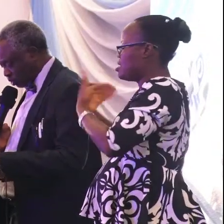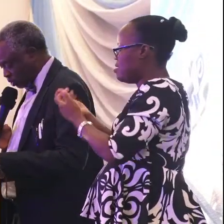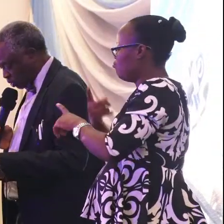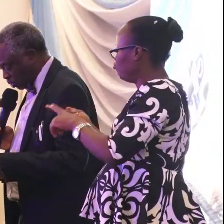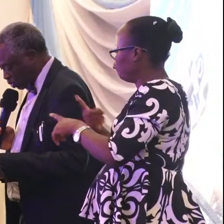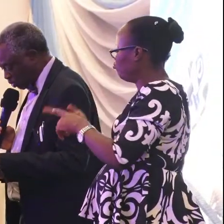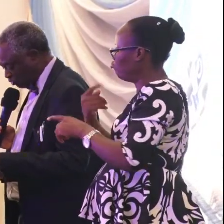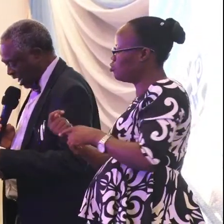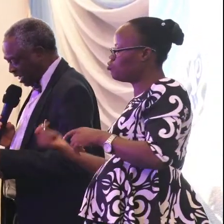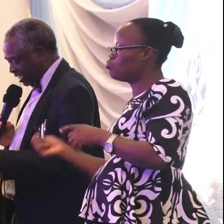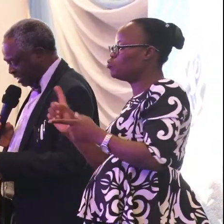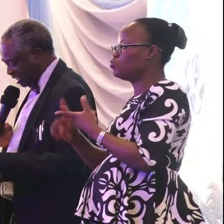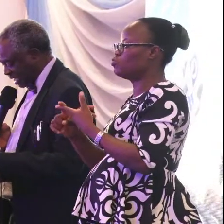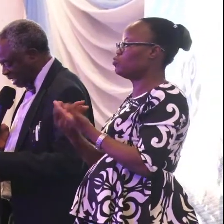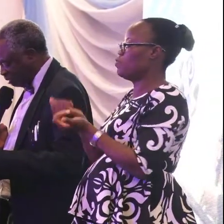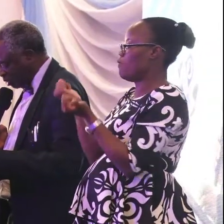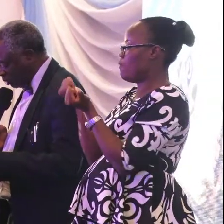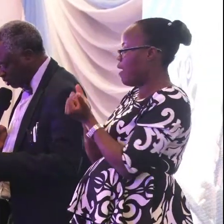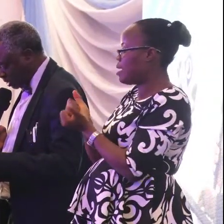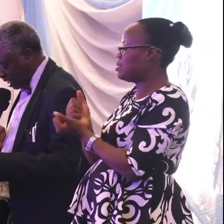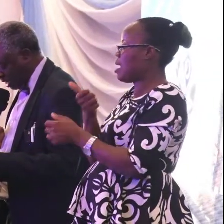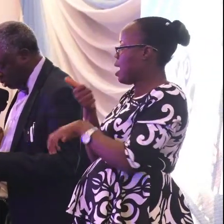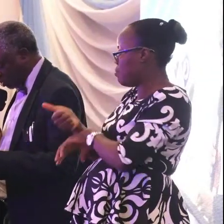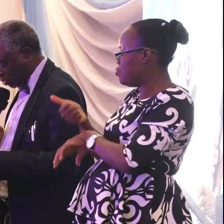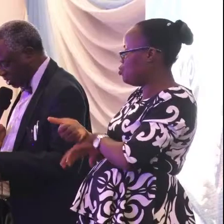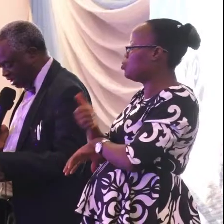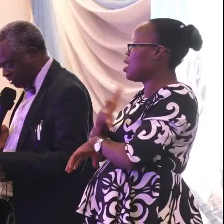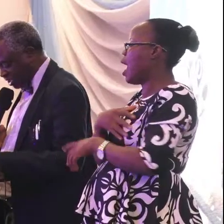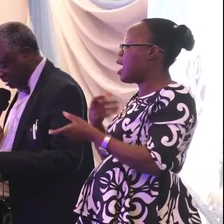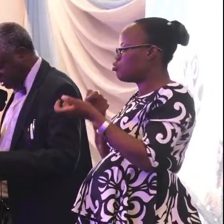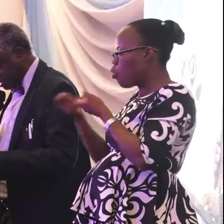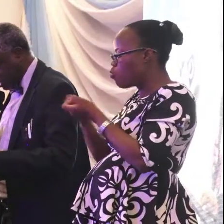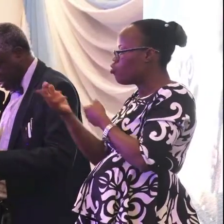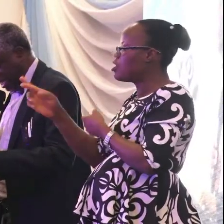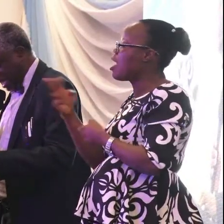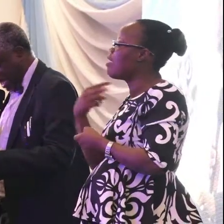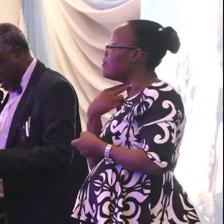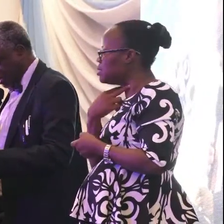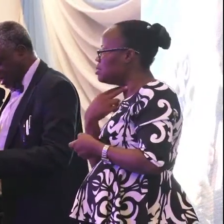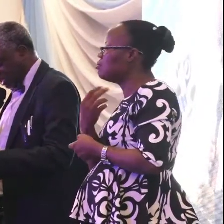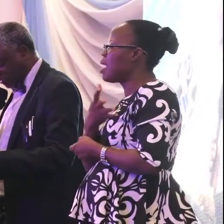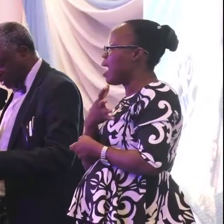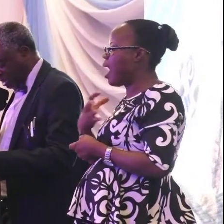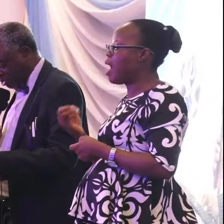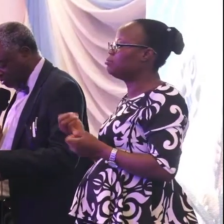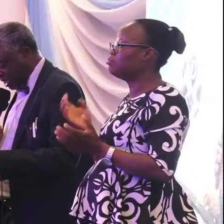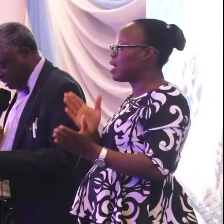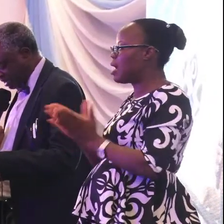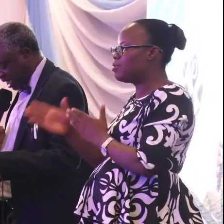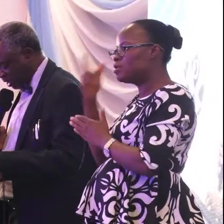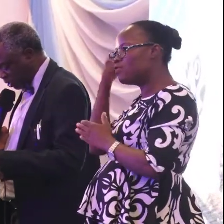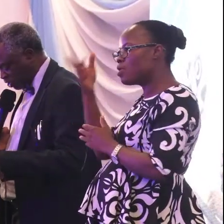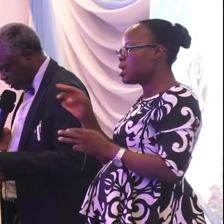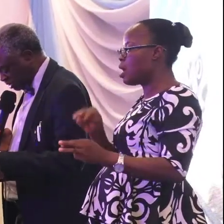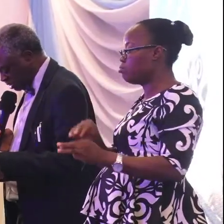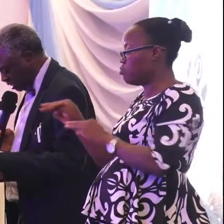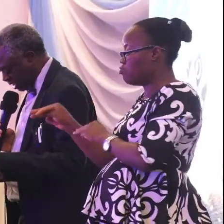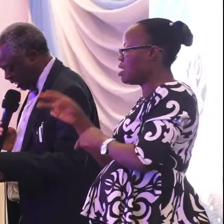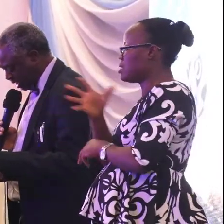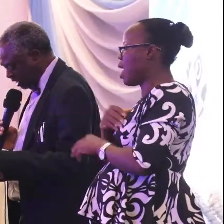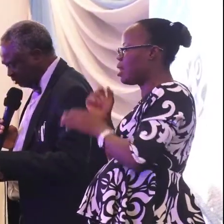tools to find, abuse, and control their victims, arrange for their movements and